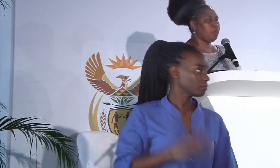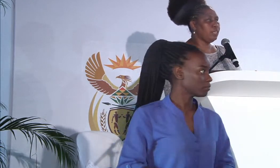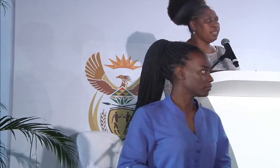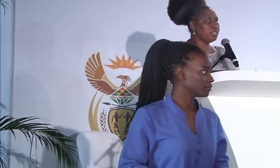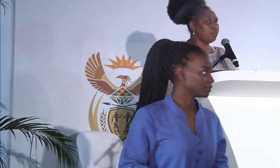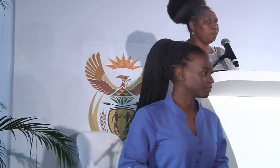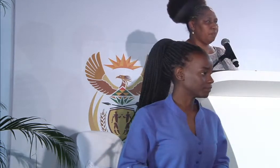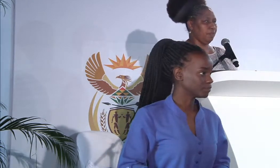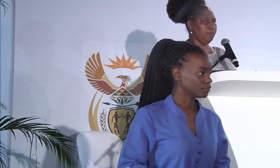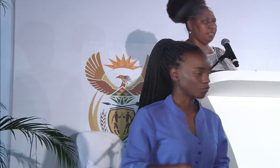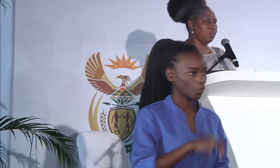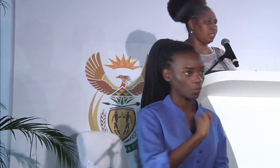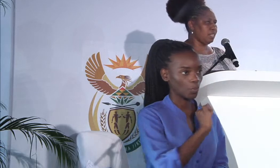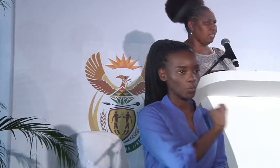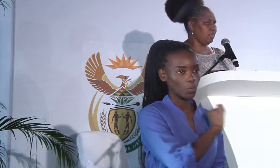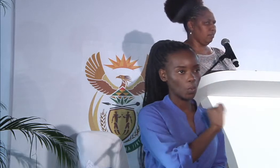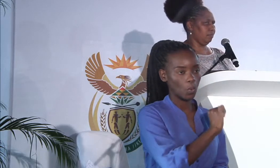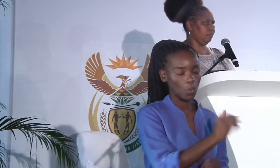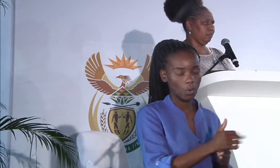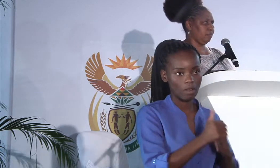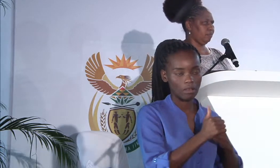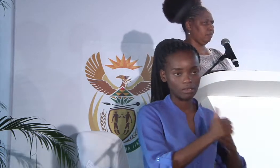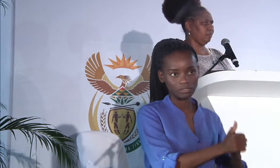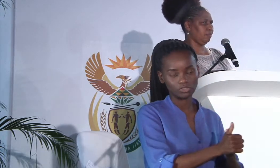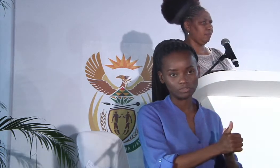your leadership is outstanding.